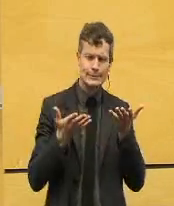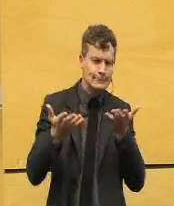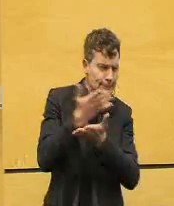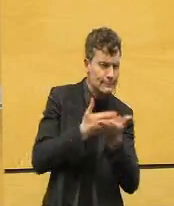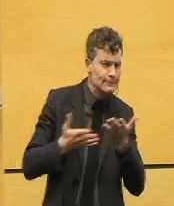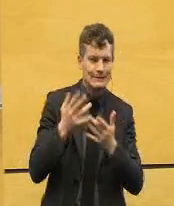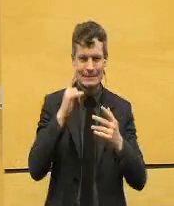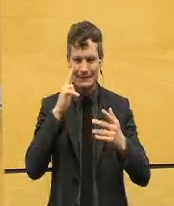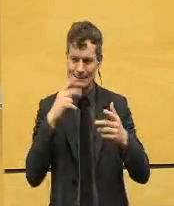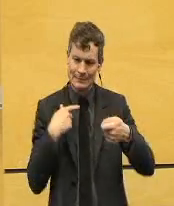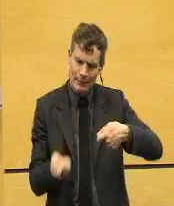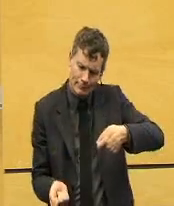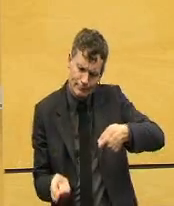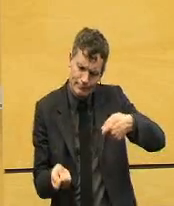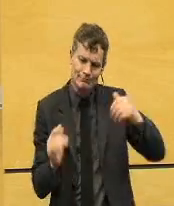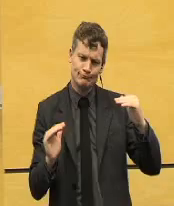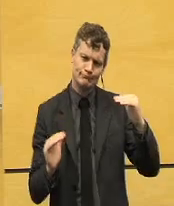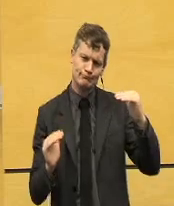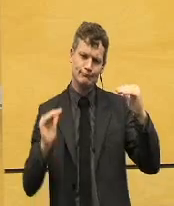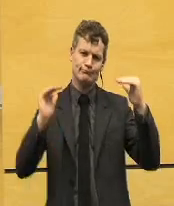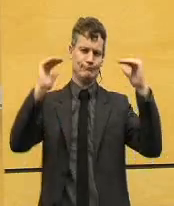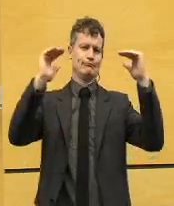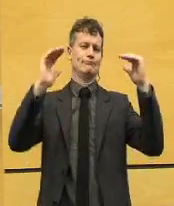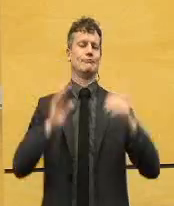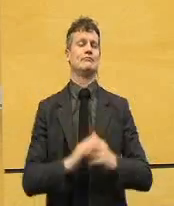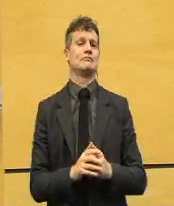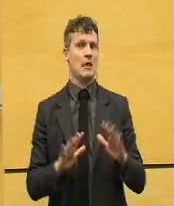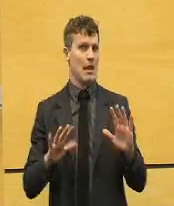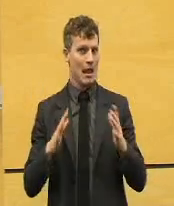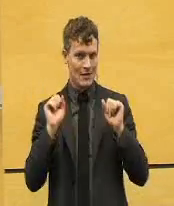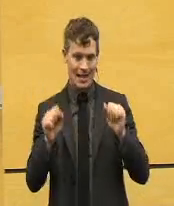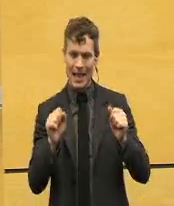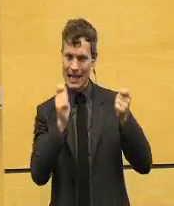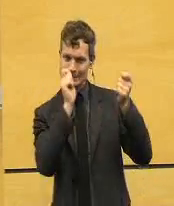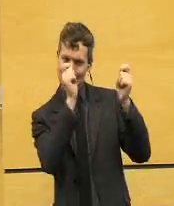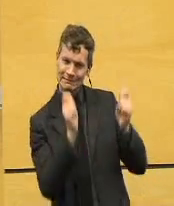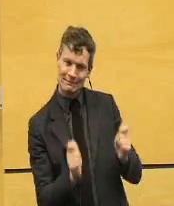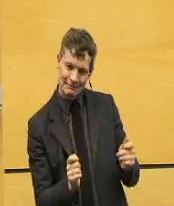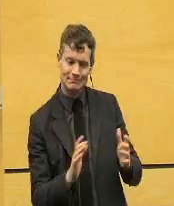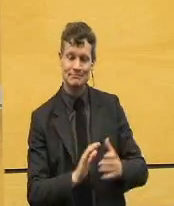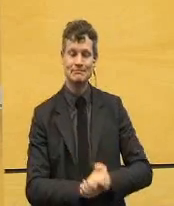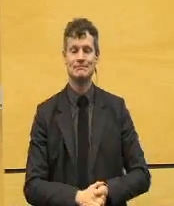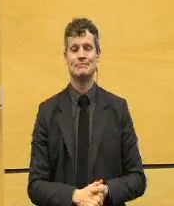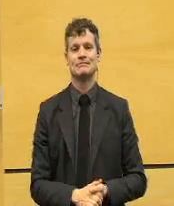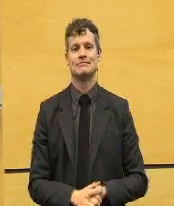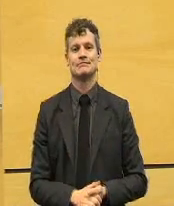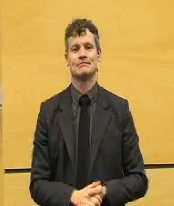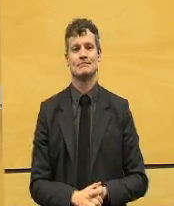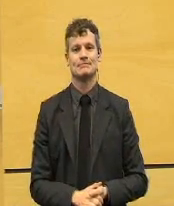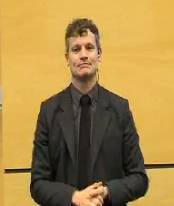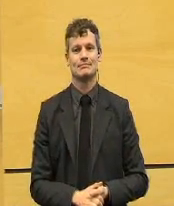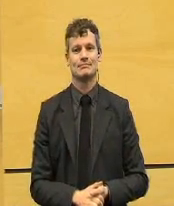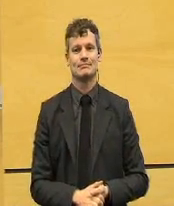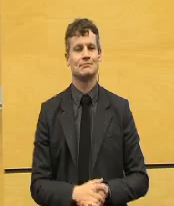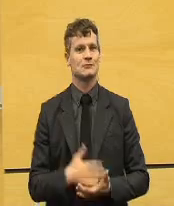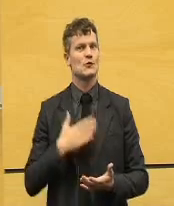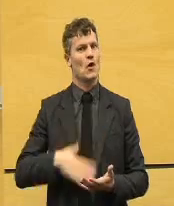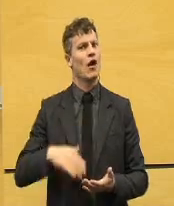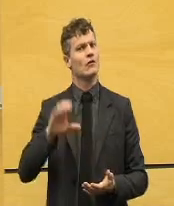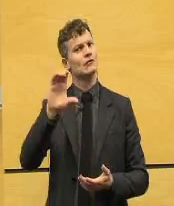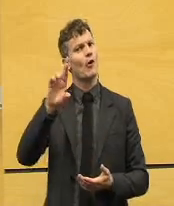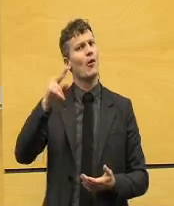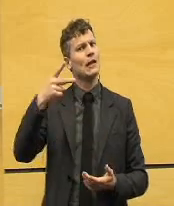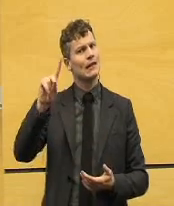can put many things from CRPD